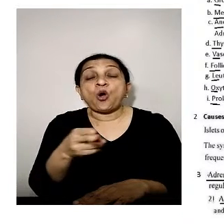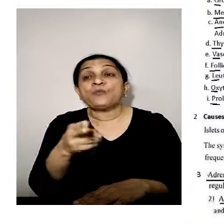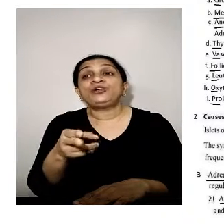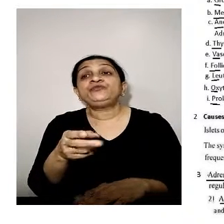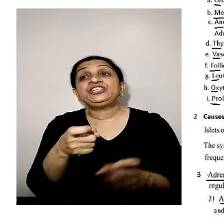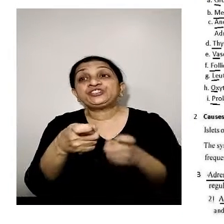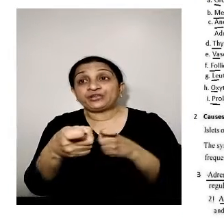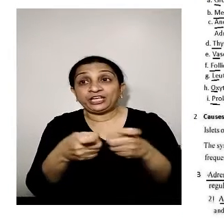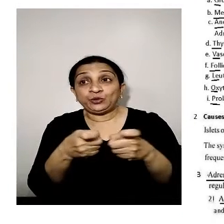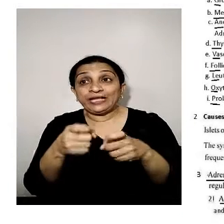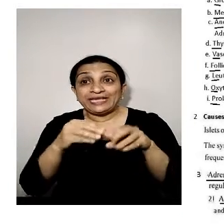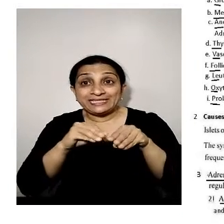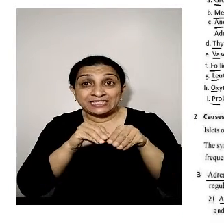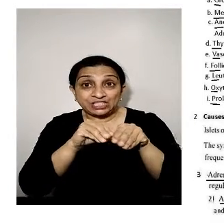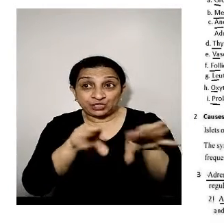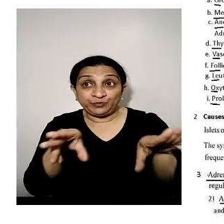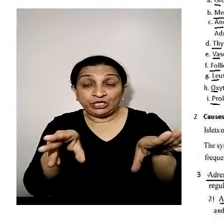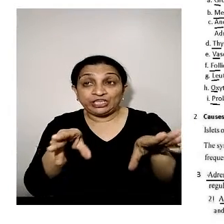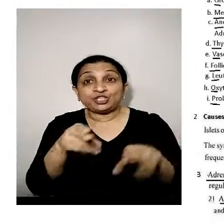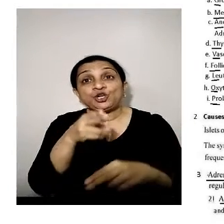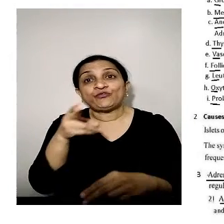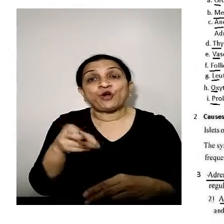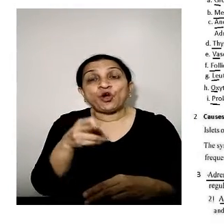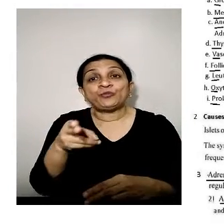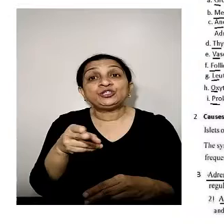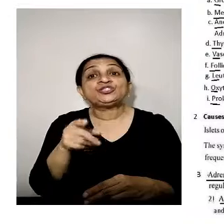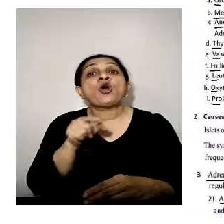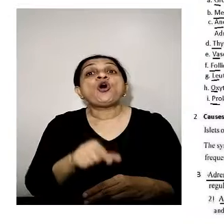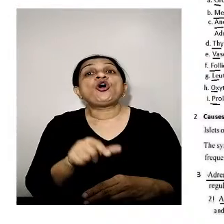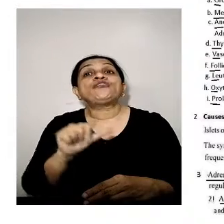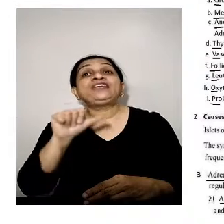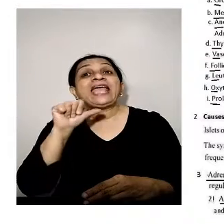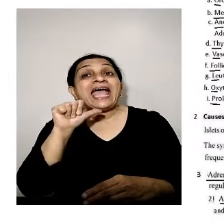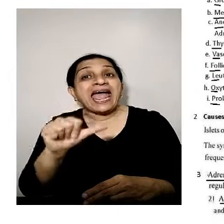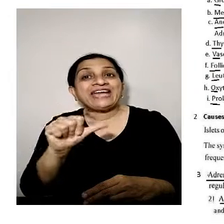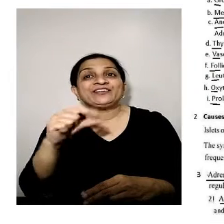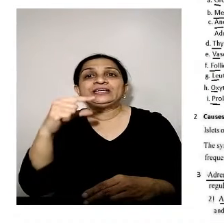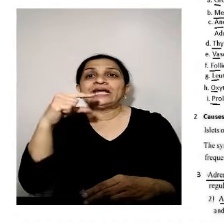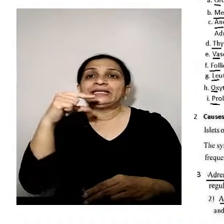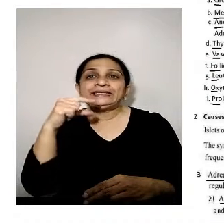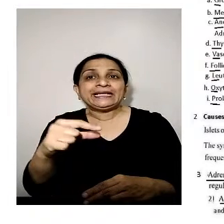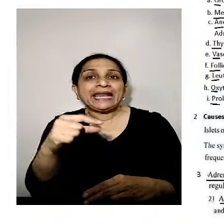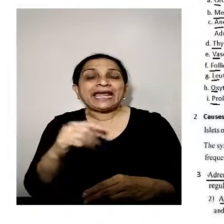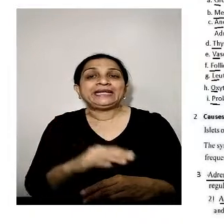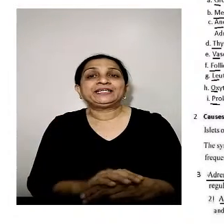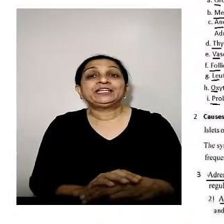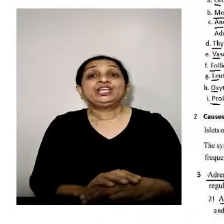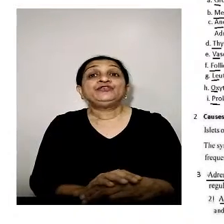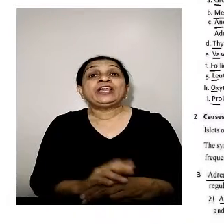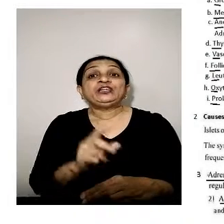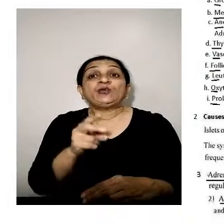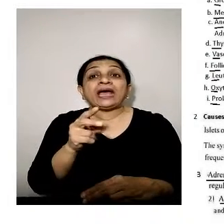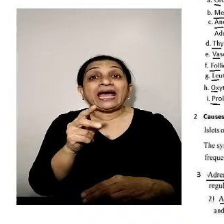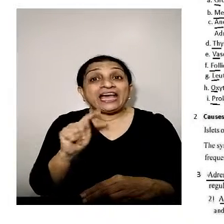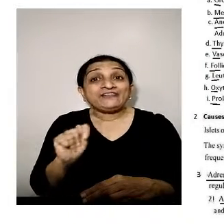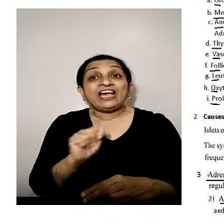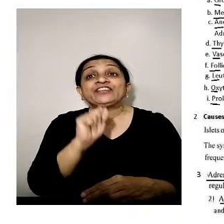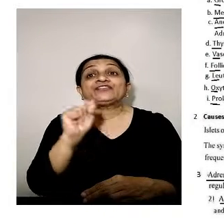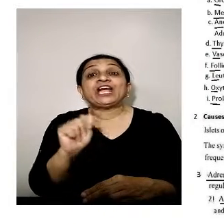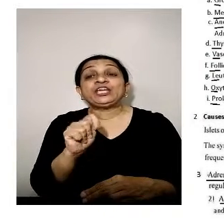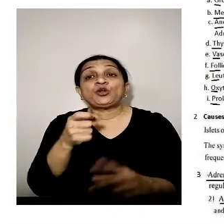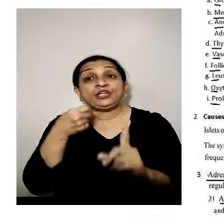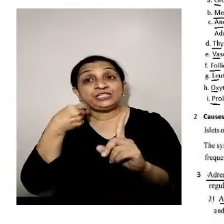adrenocortical hormone, which regulates the stimulation of hormones of the adrenaline gland. Then you